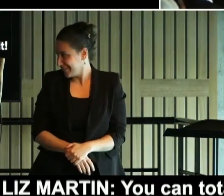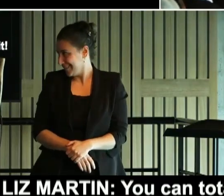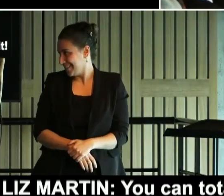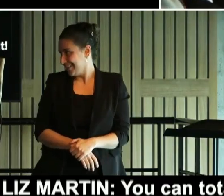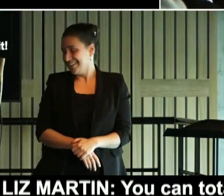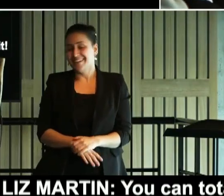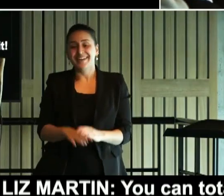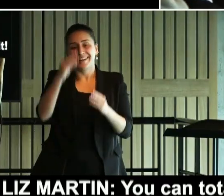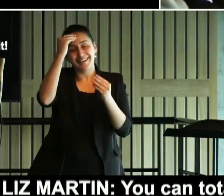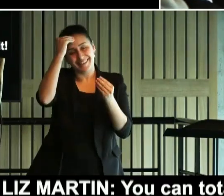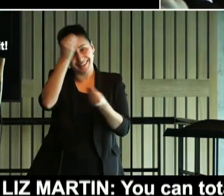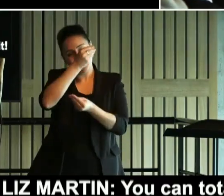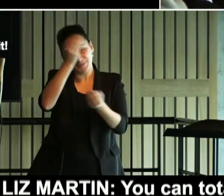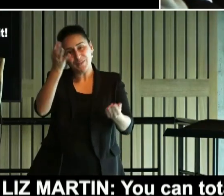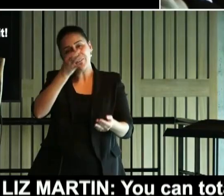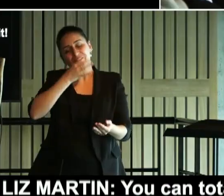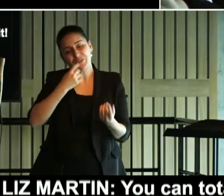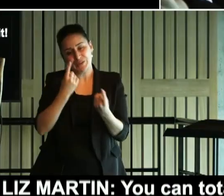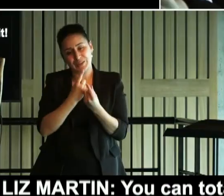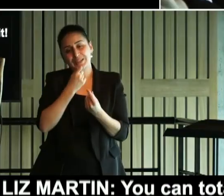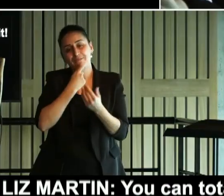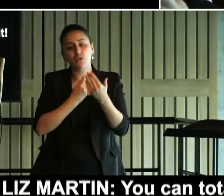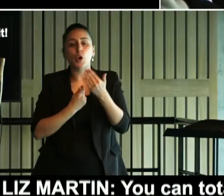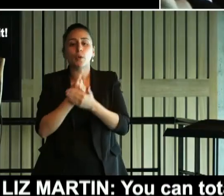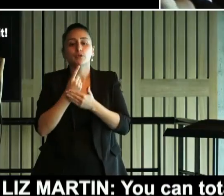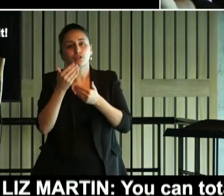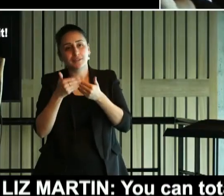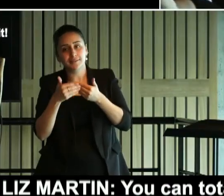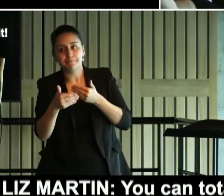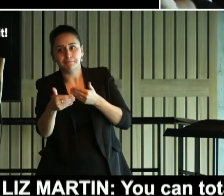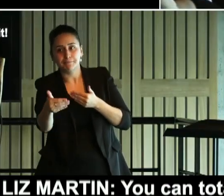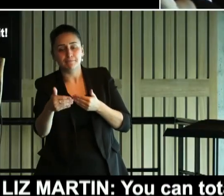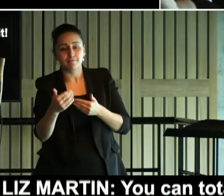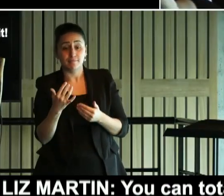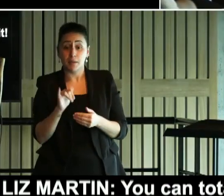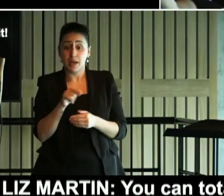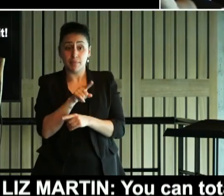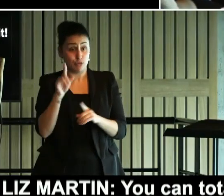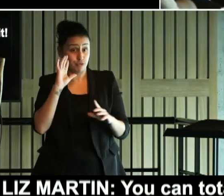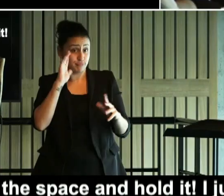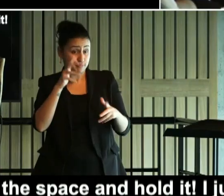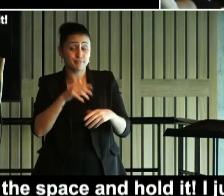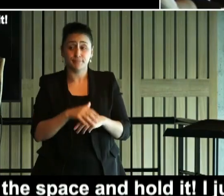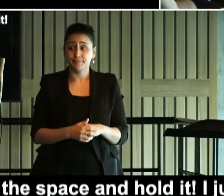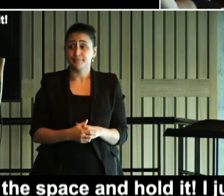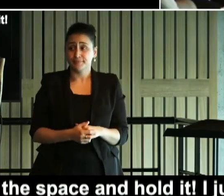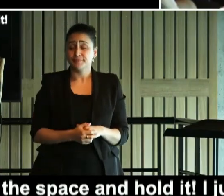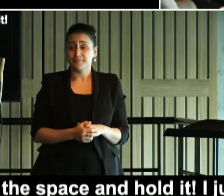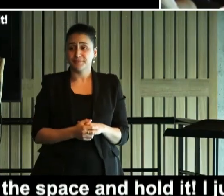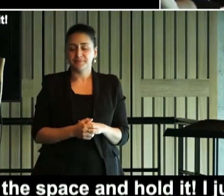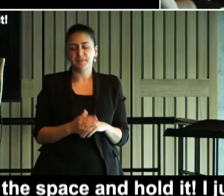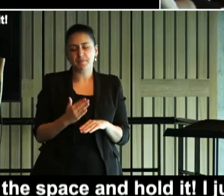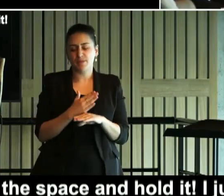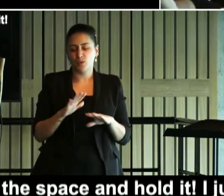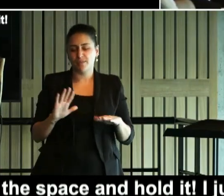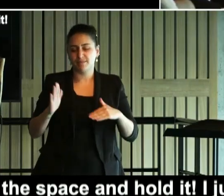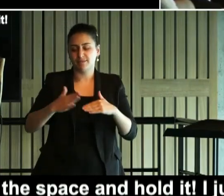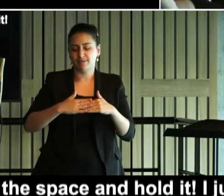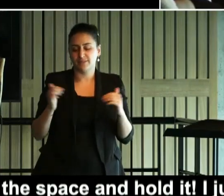I just want to flag a couple of things and a few opportunities that I think some of you would be really keen to know about before we wrap